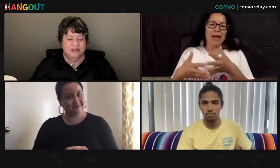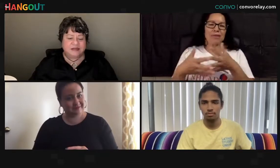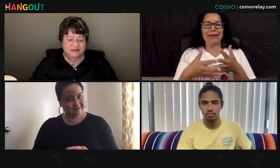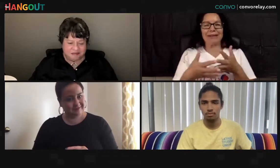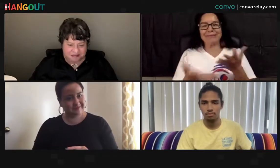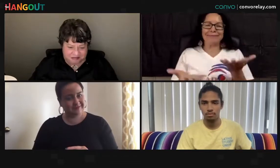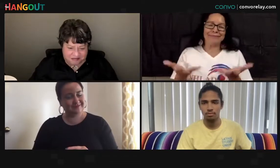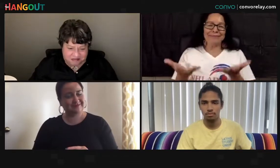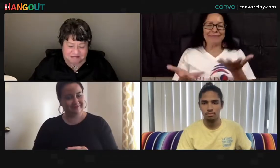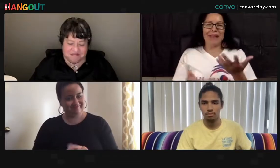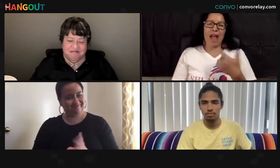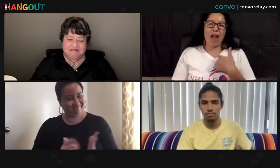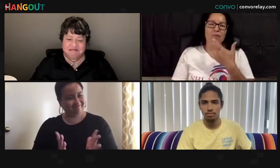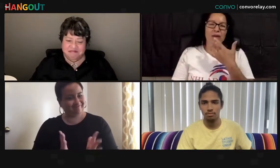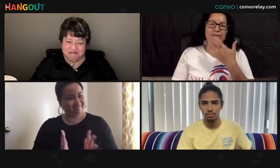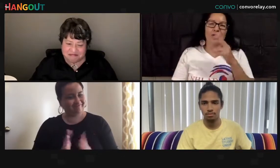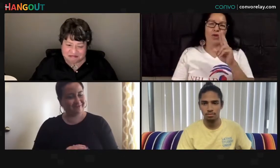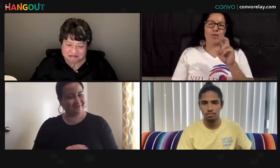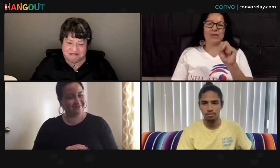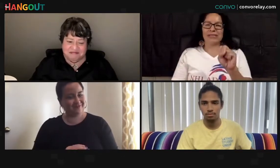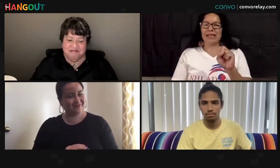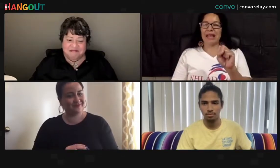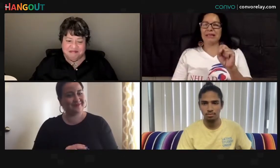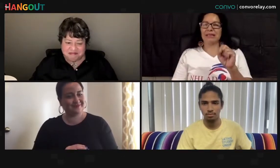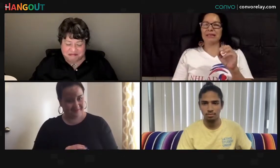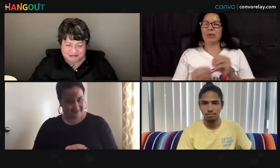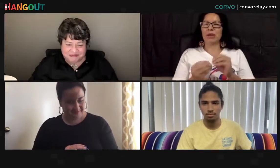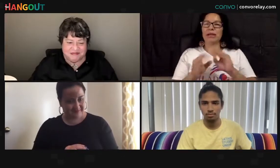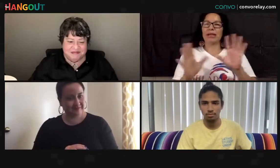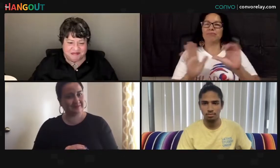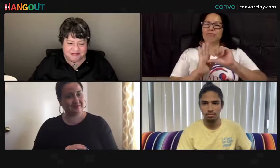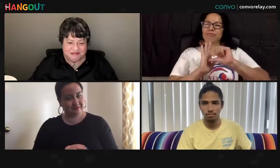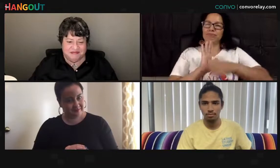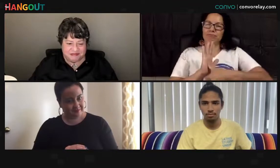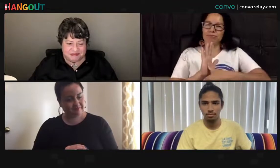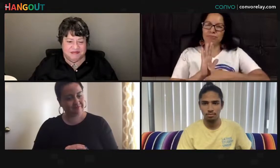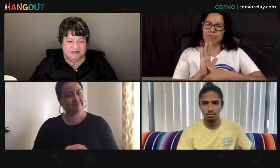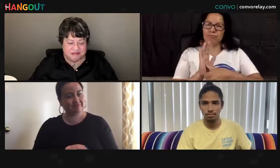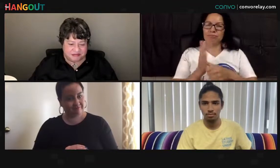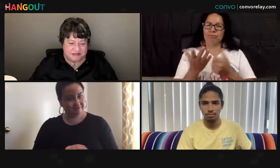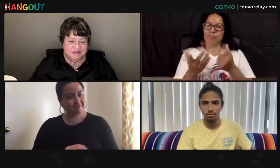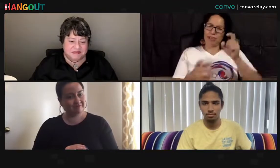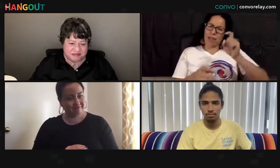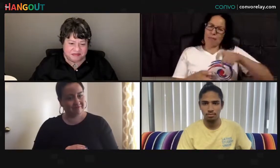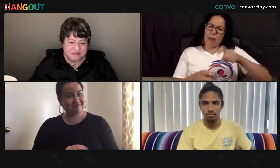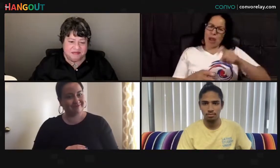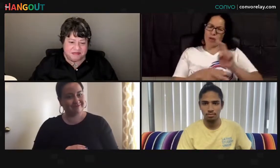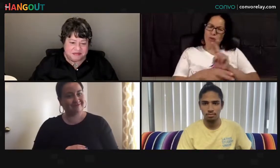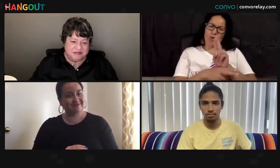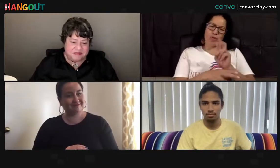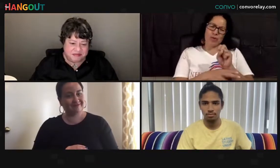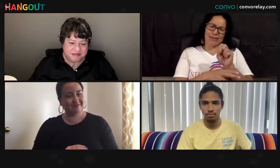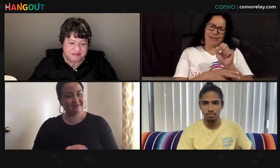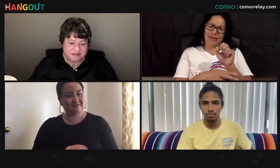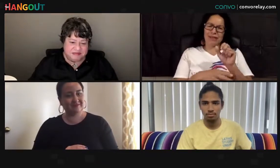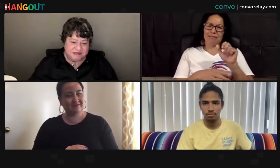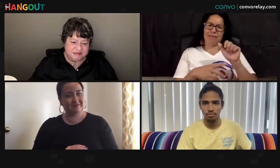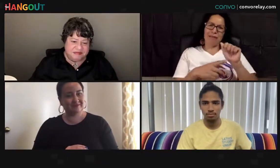signing America, are assuming that America is being used. I would prefer US. It gives emphasis on which country you're referring